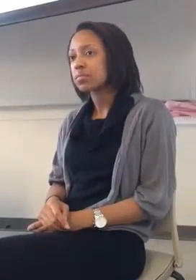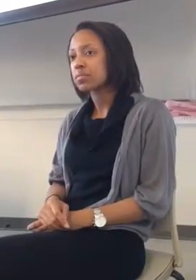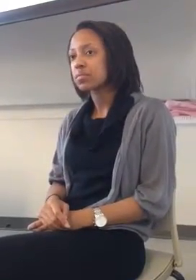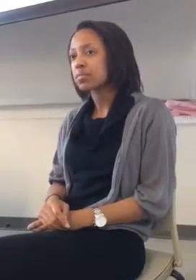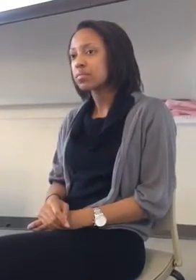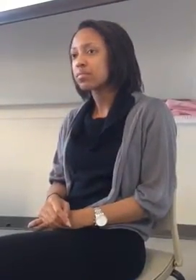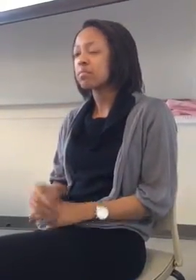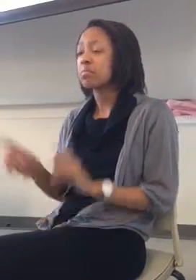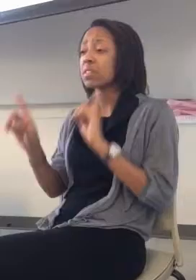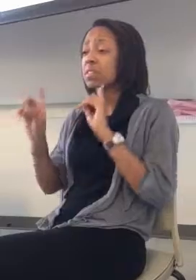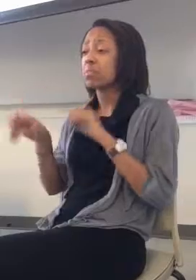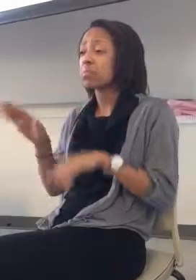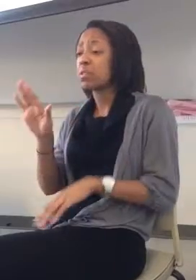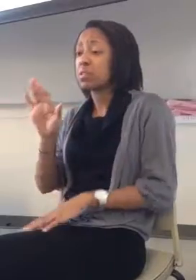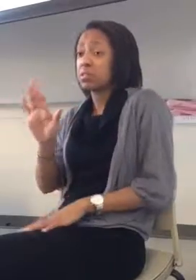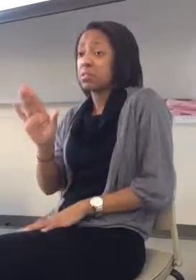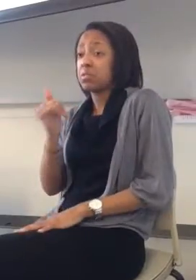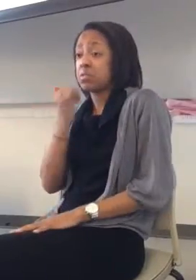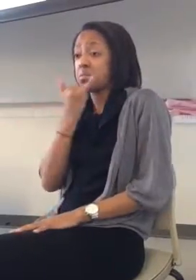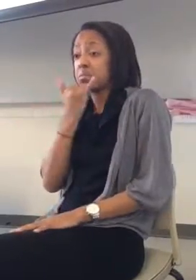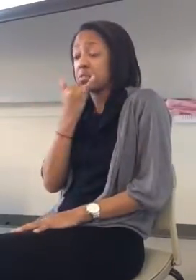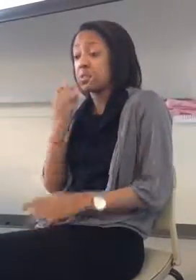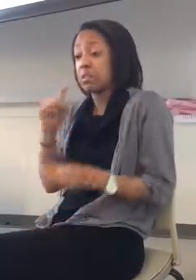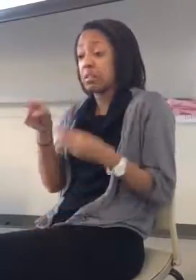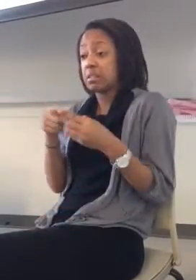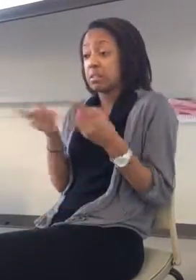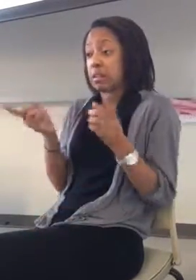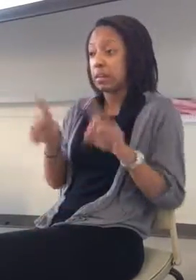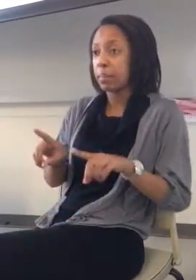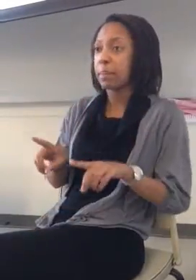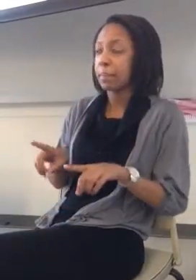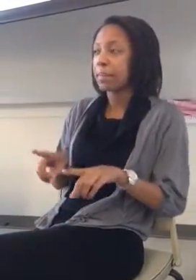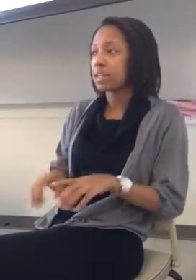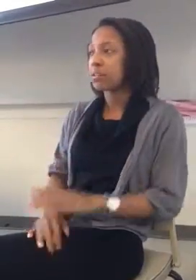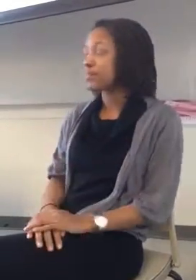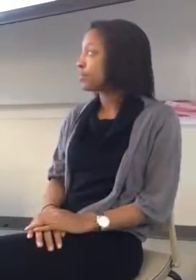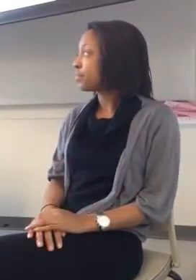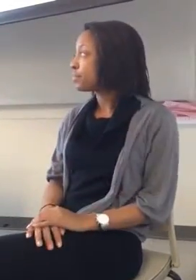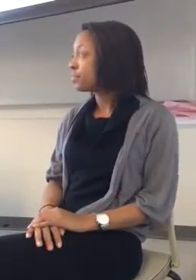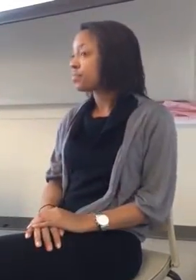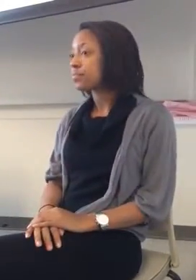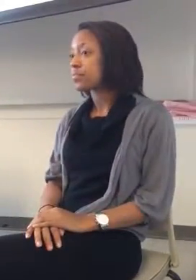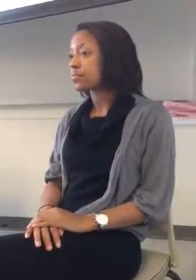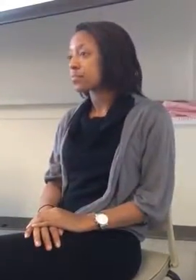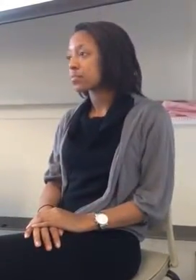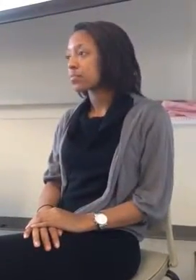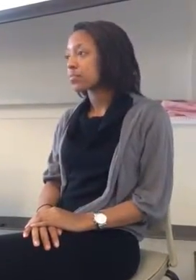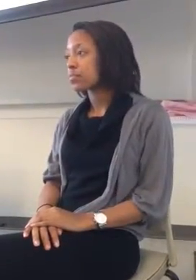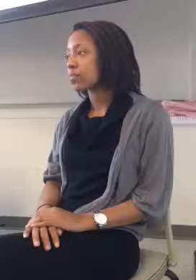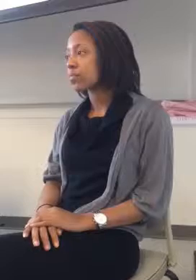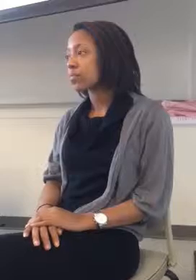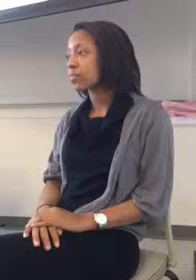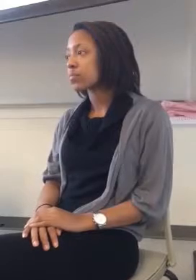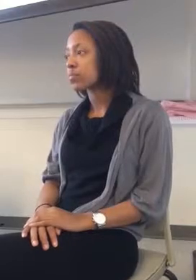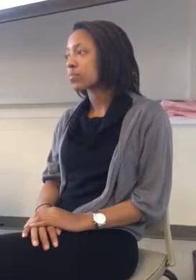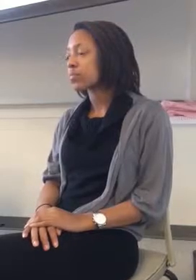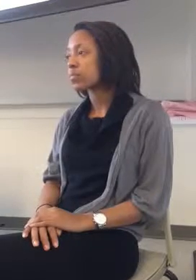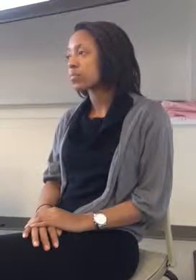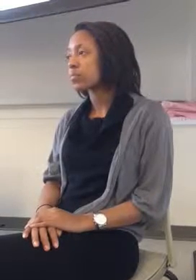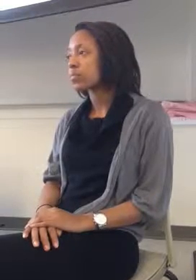when they happen as well. Okay. Yes. I think that ethics are ambiguous,